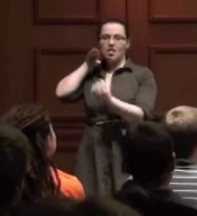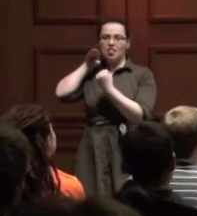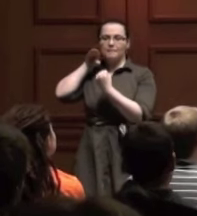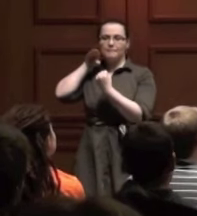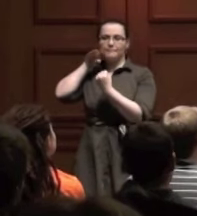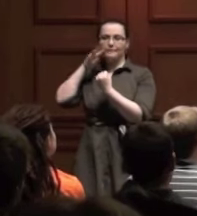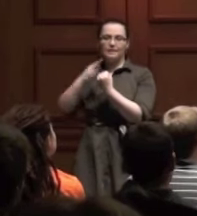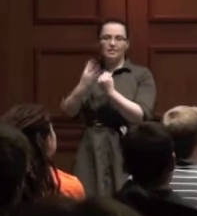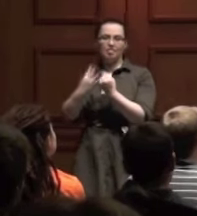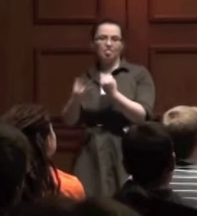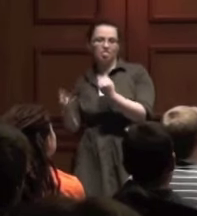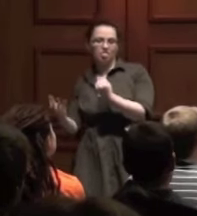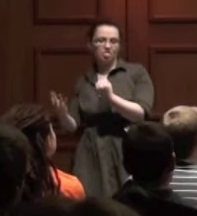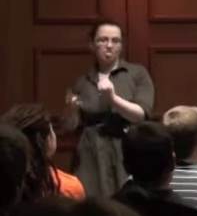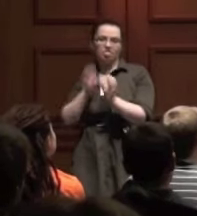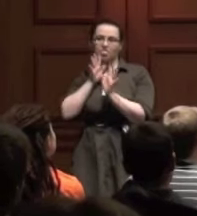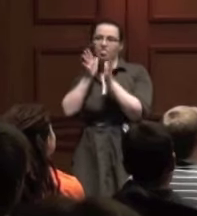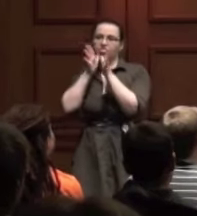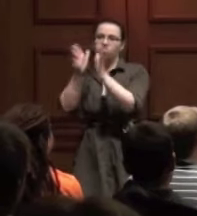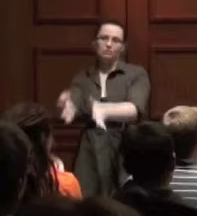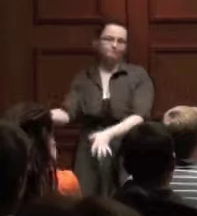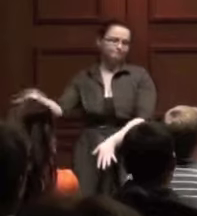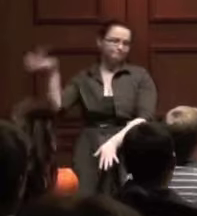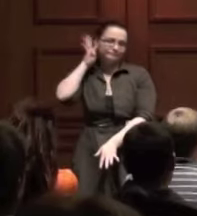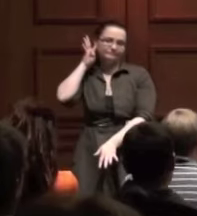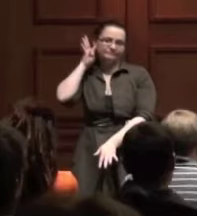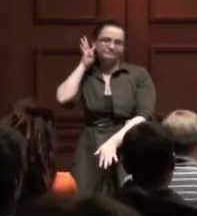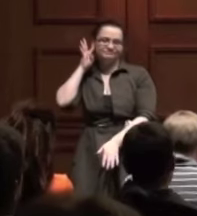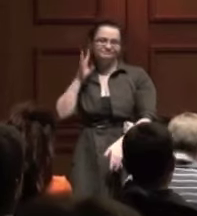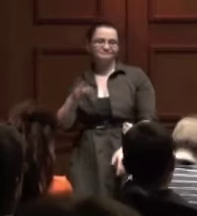And then Stanley spit up in my ear.